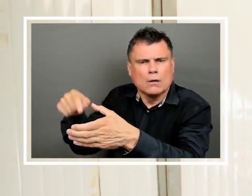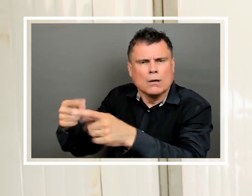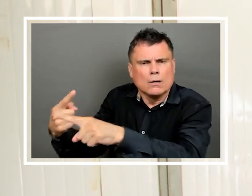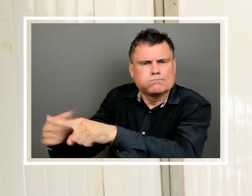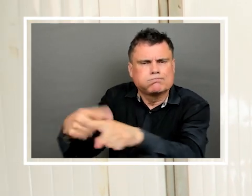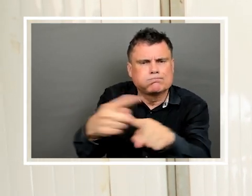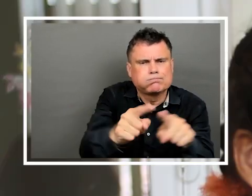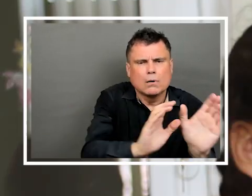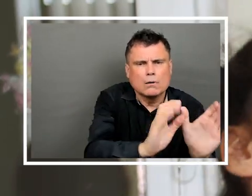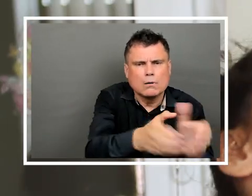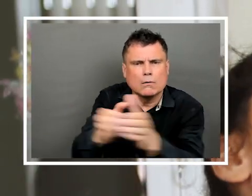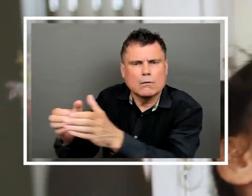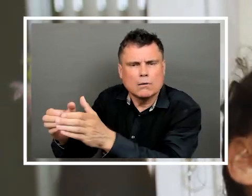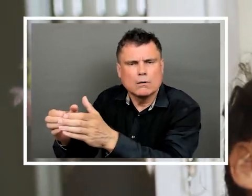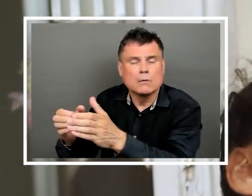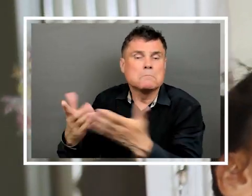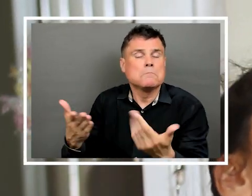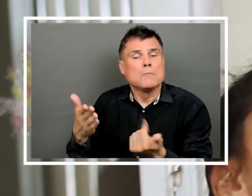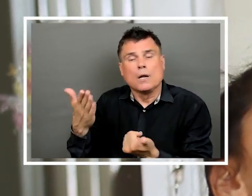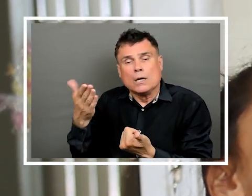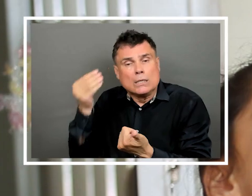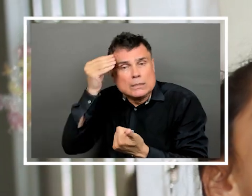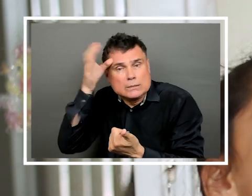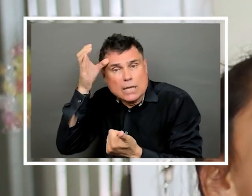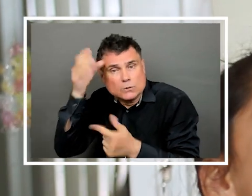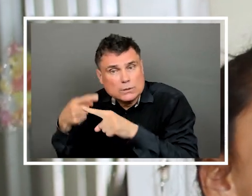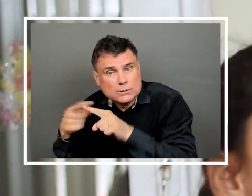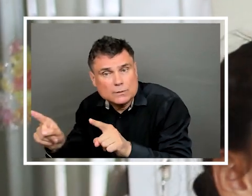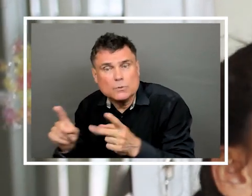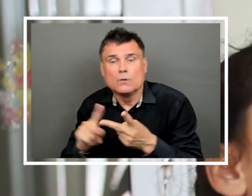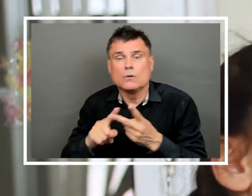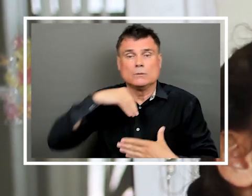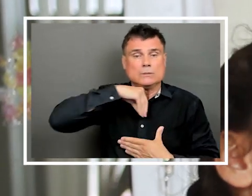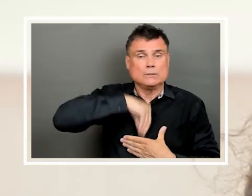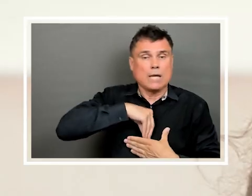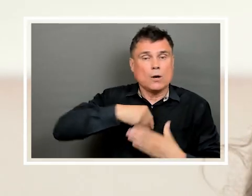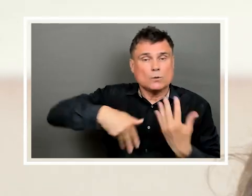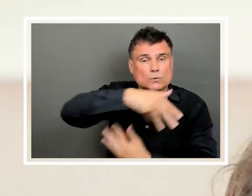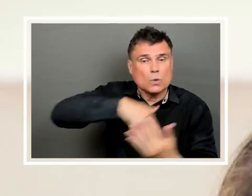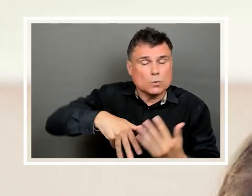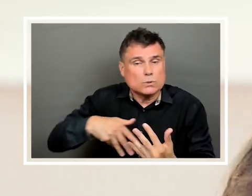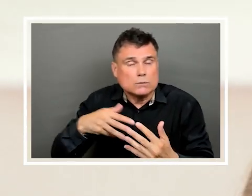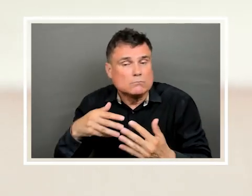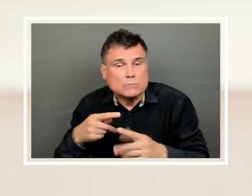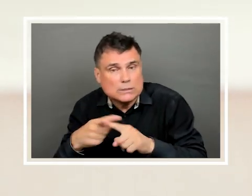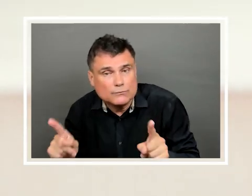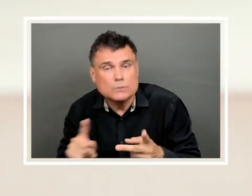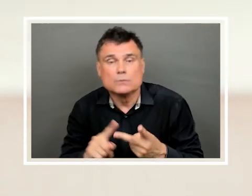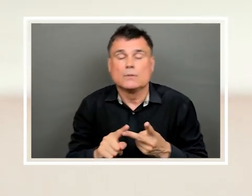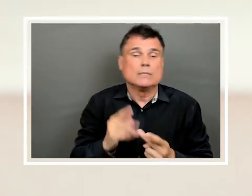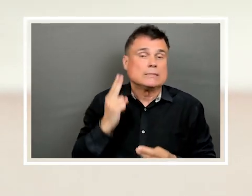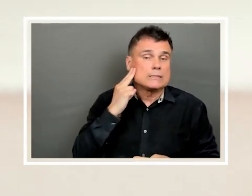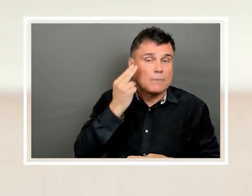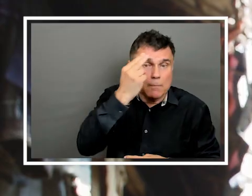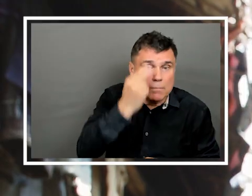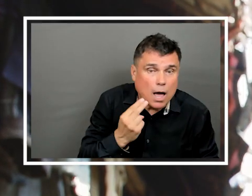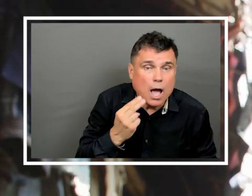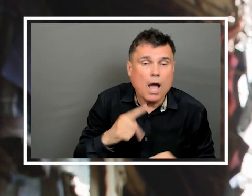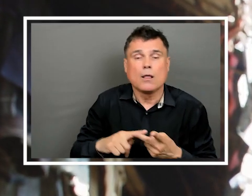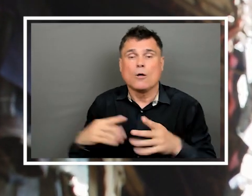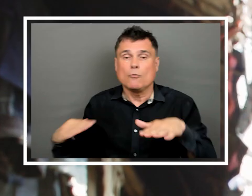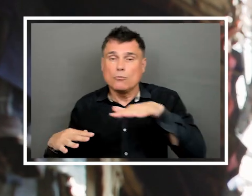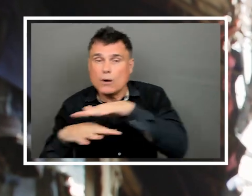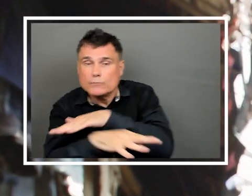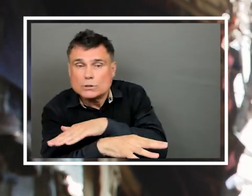with disabilities, like people with intellectual and psychosocial disabilities, people with deafblindness, refugees, and